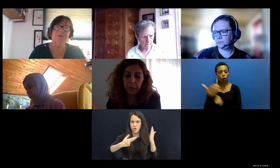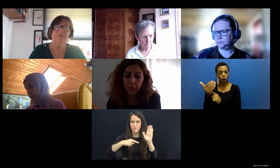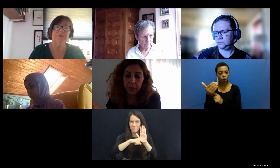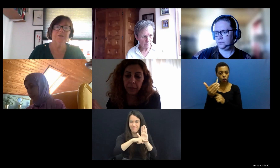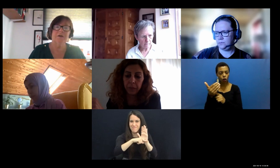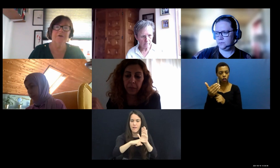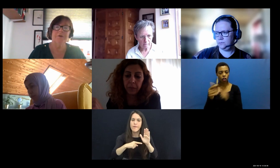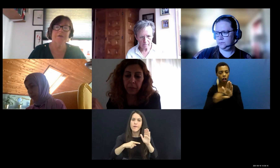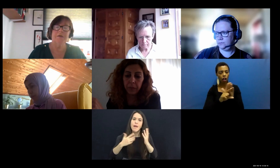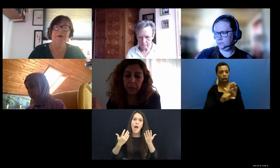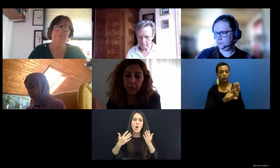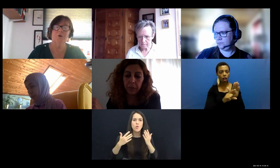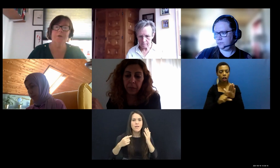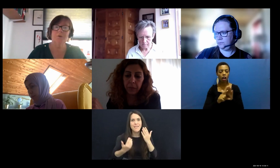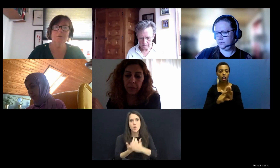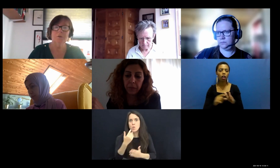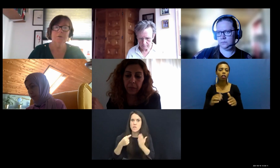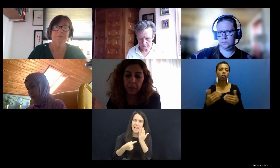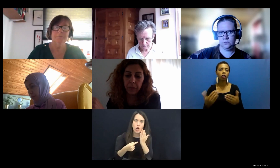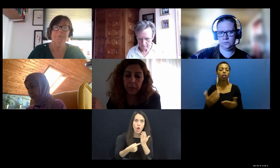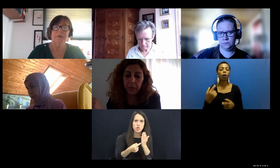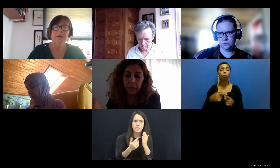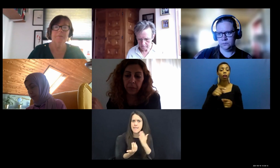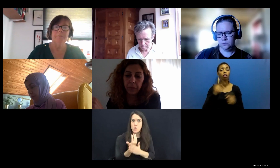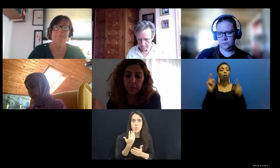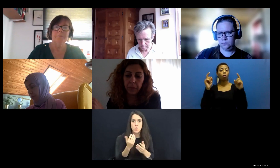because this is very topical.